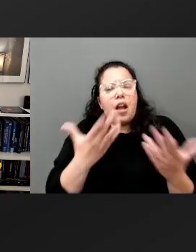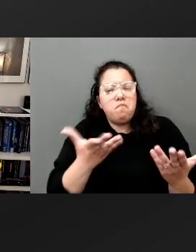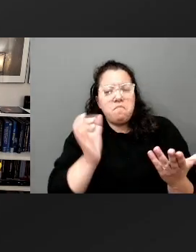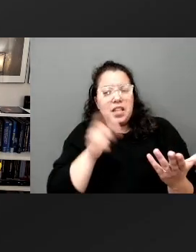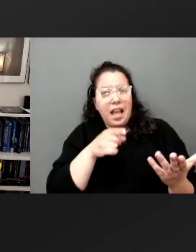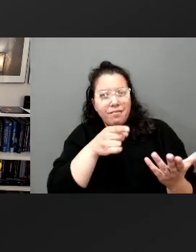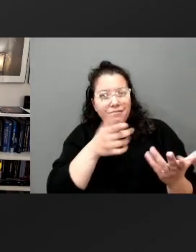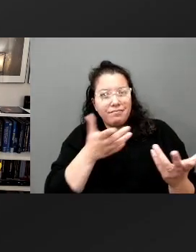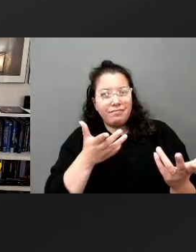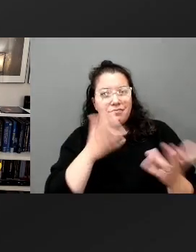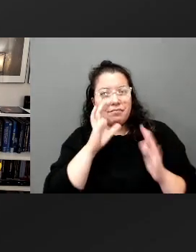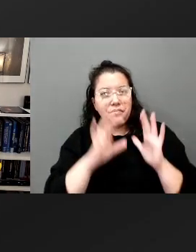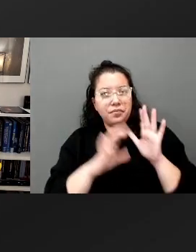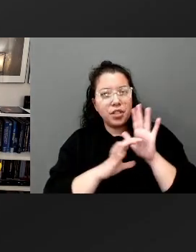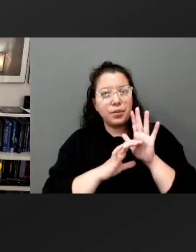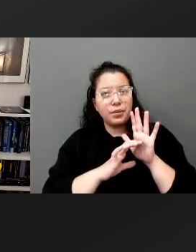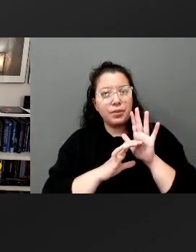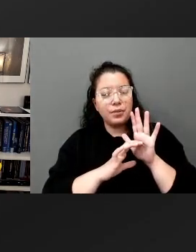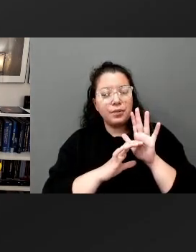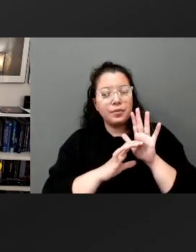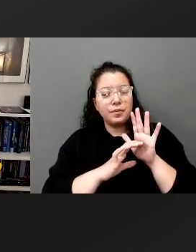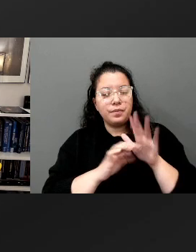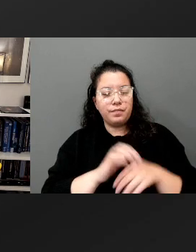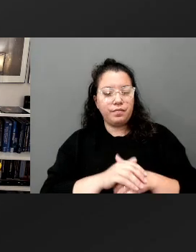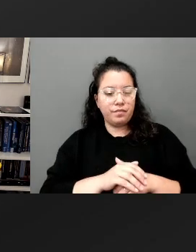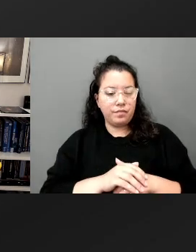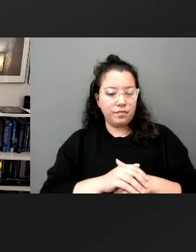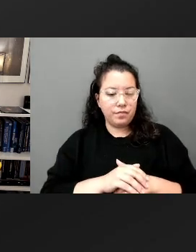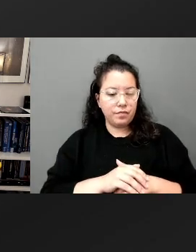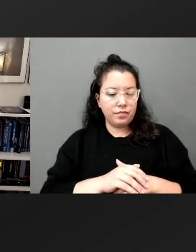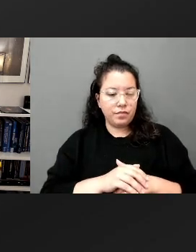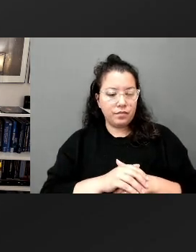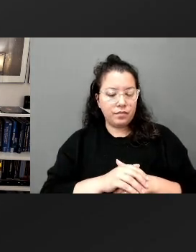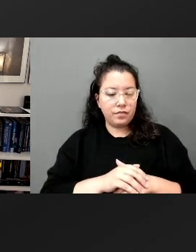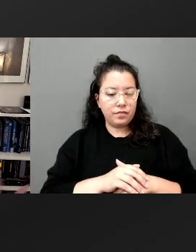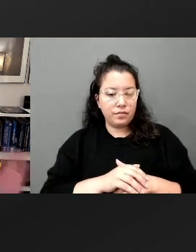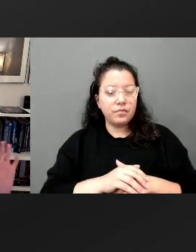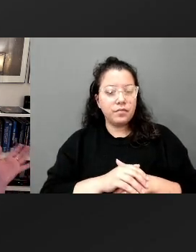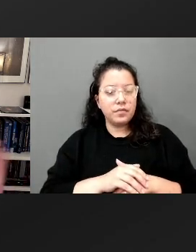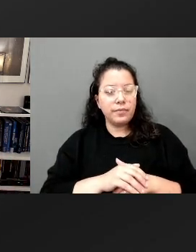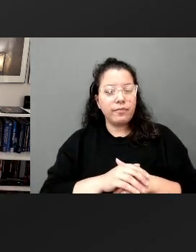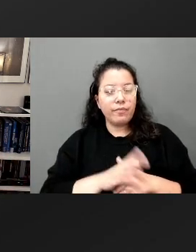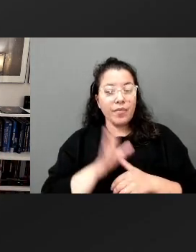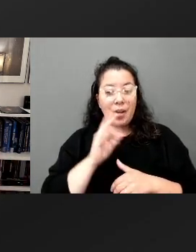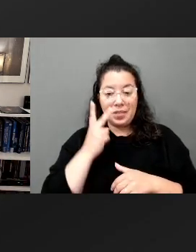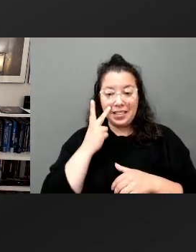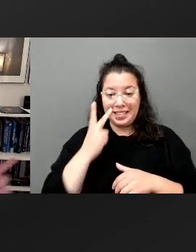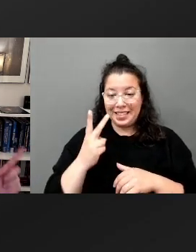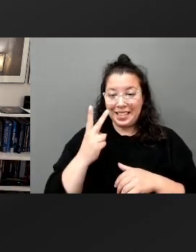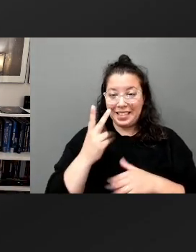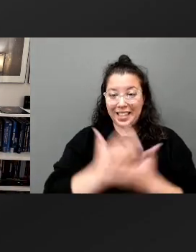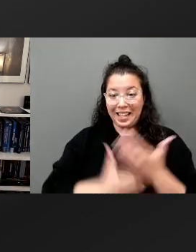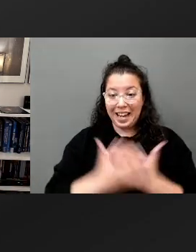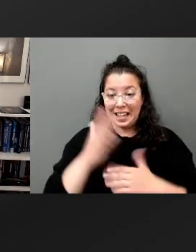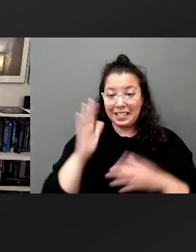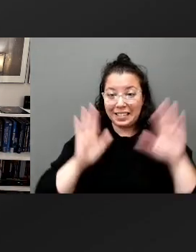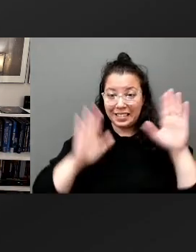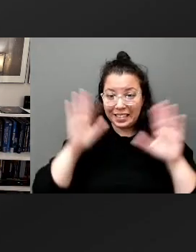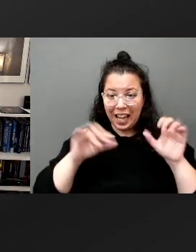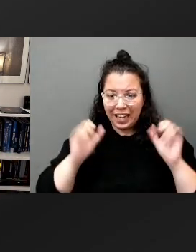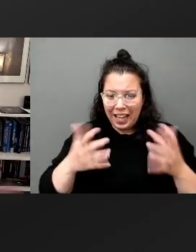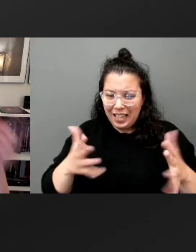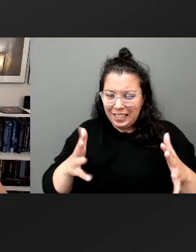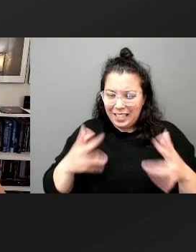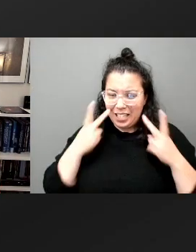And I'm going to just see, I'm trying to see, I'm going to see hands from the speakers because I can kind of see you virtually